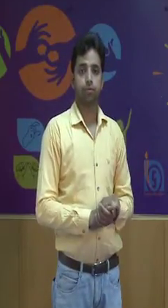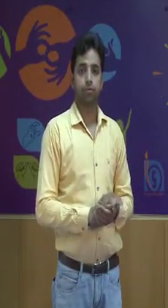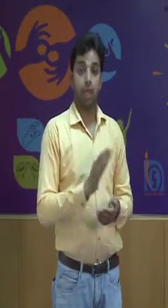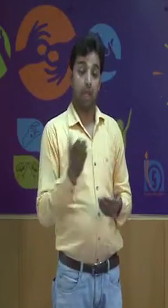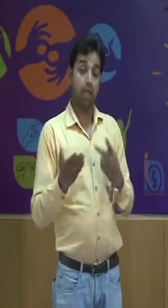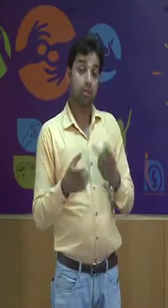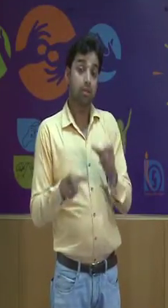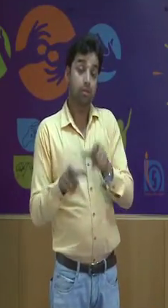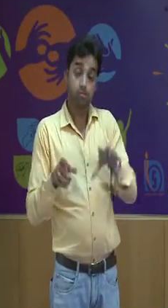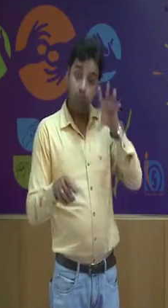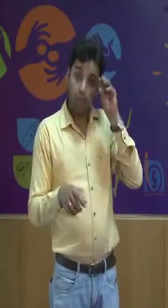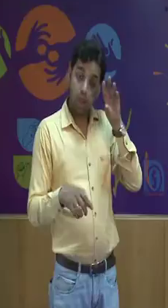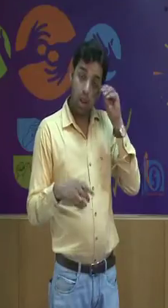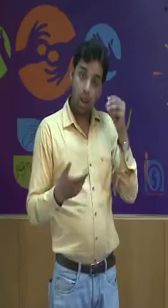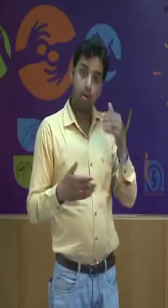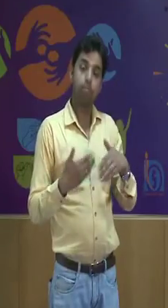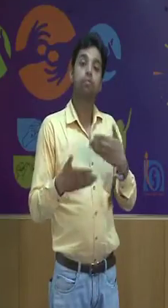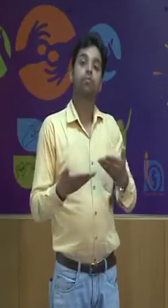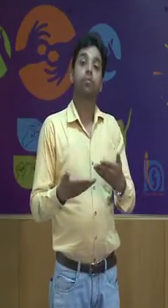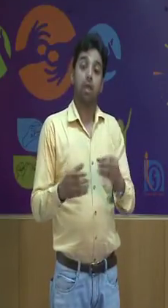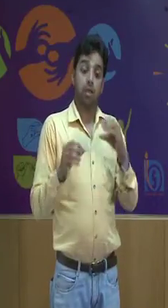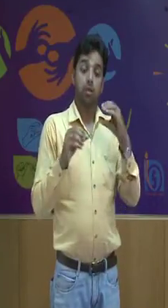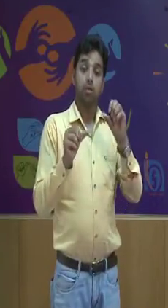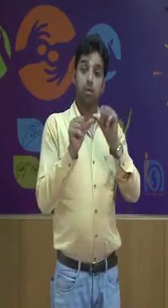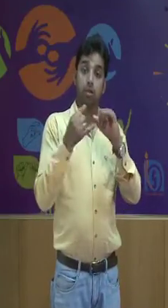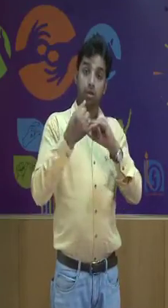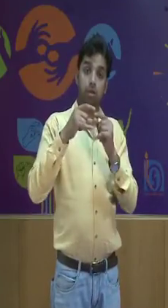Thus, we learn that the caste system